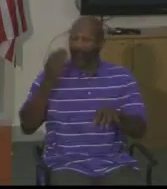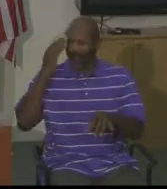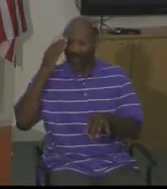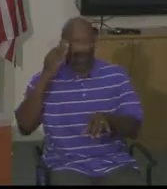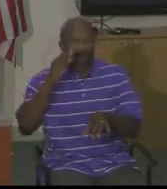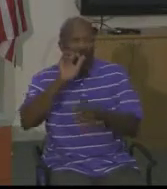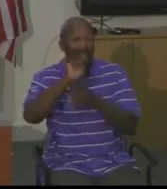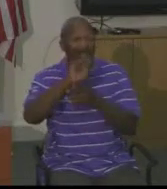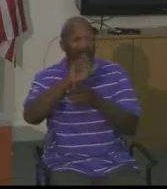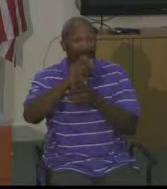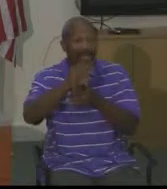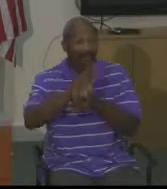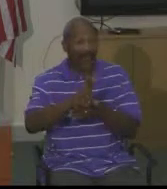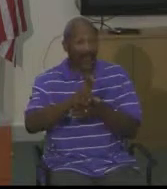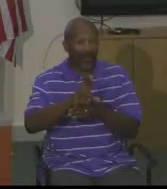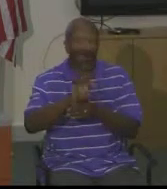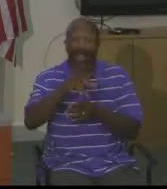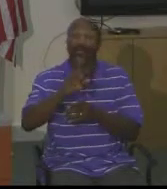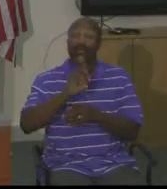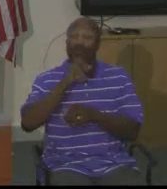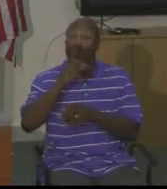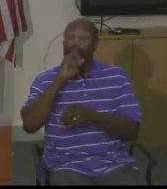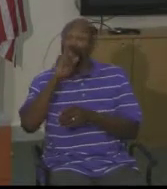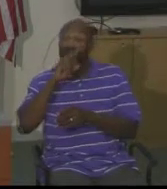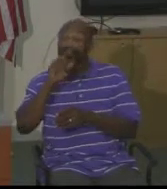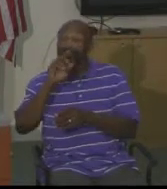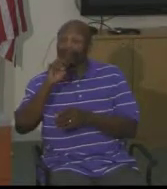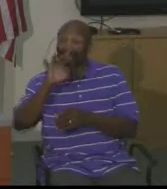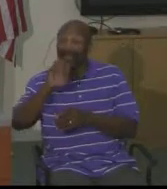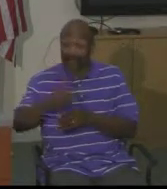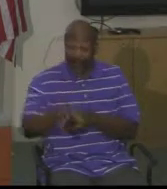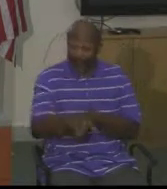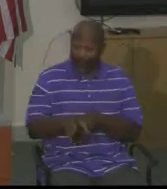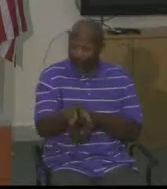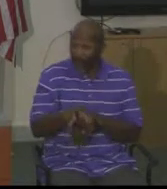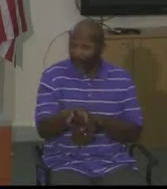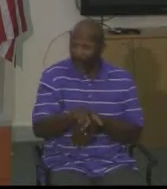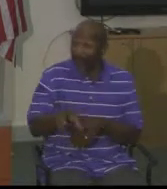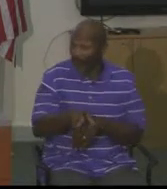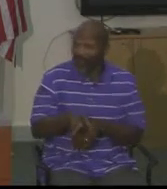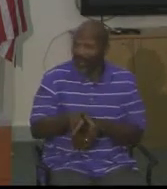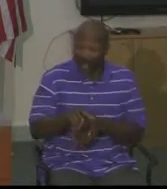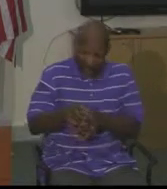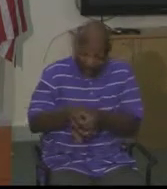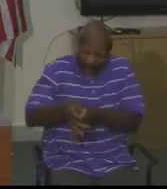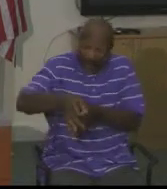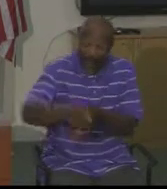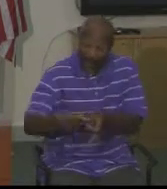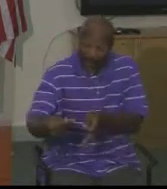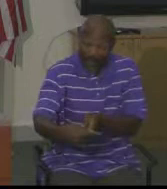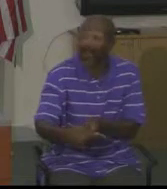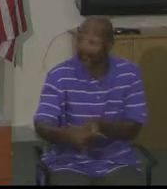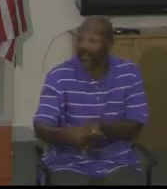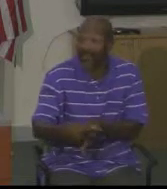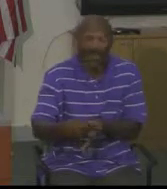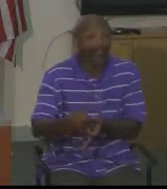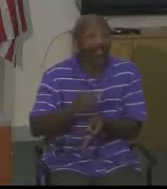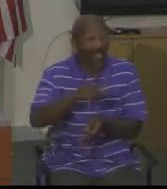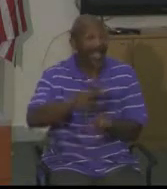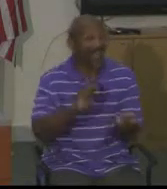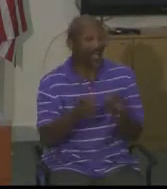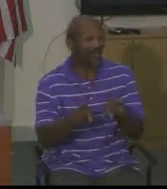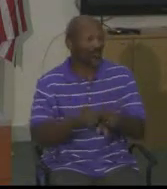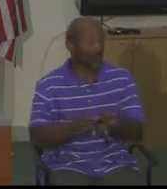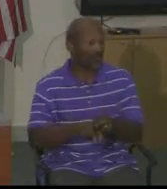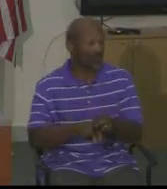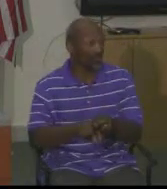time period with mice. The original mice were serial mice. We'll get to mice later, we'll talk about it. But